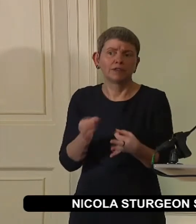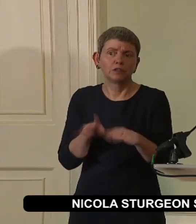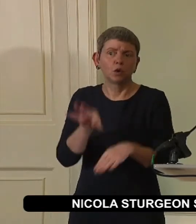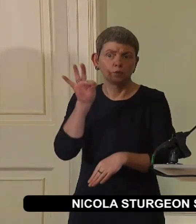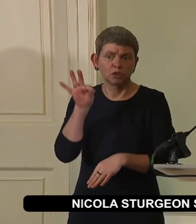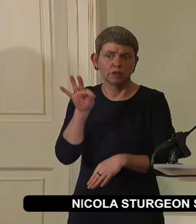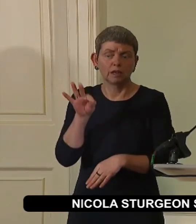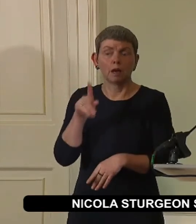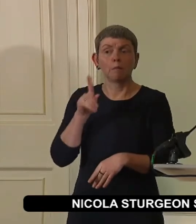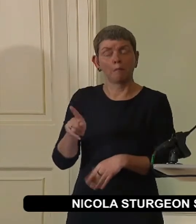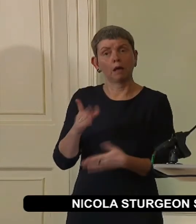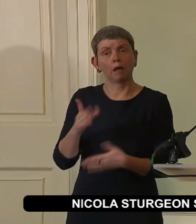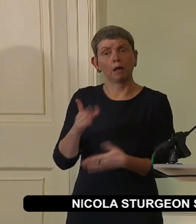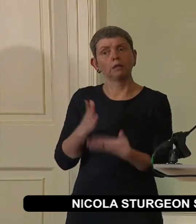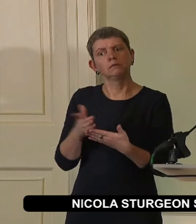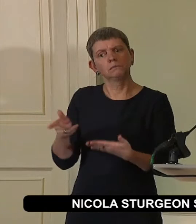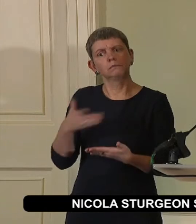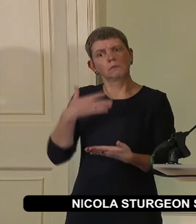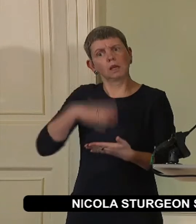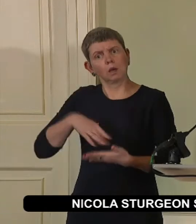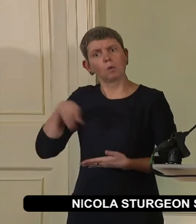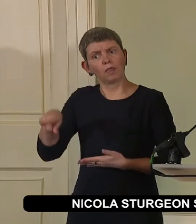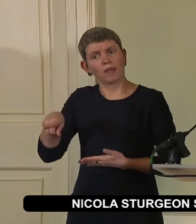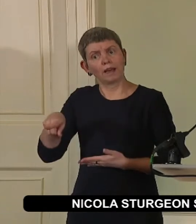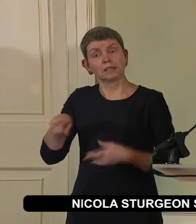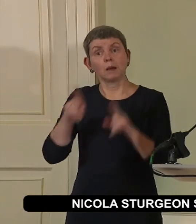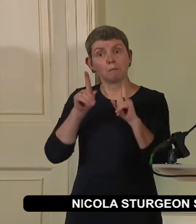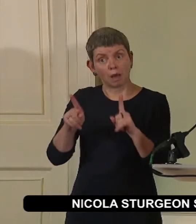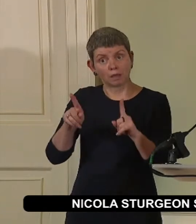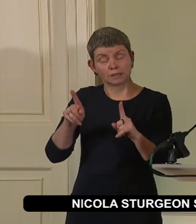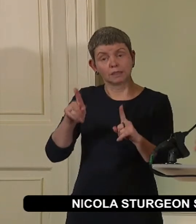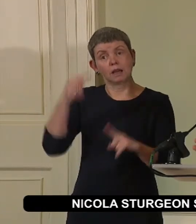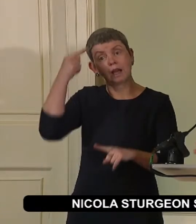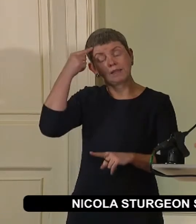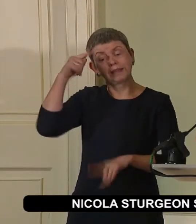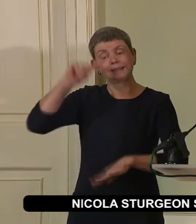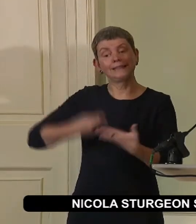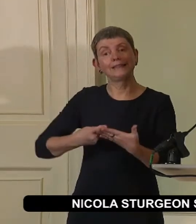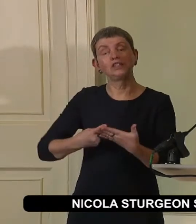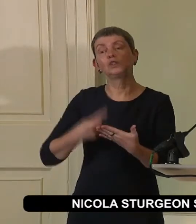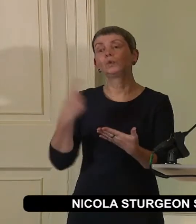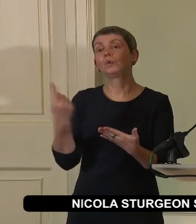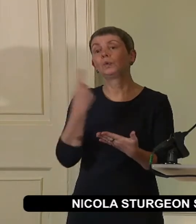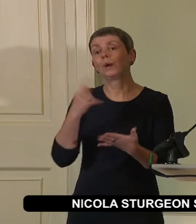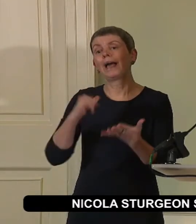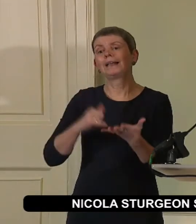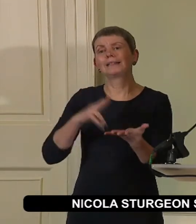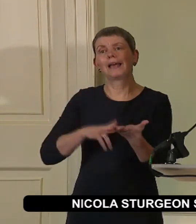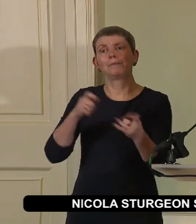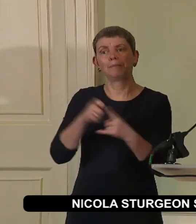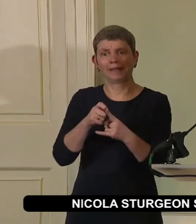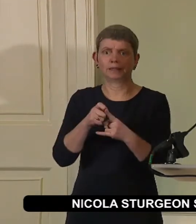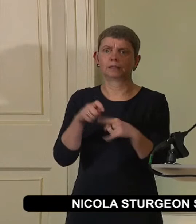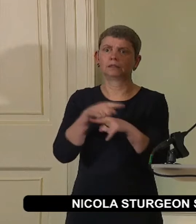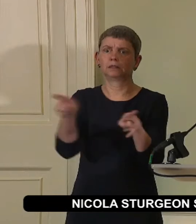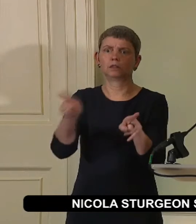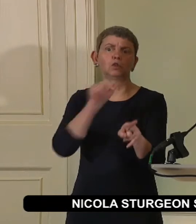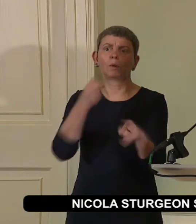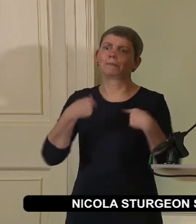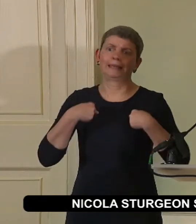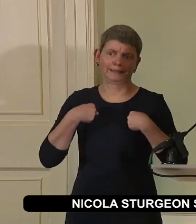alternatives. That is why I've always been clear that the decision must be taken by the SNP collectively, not by me